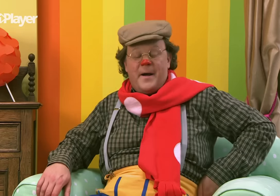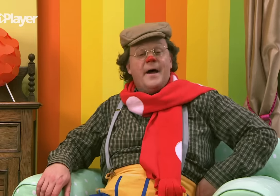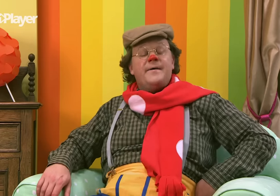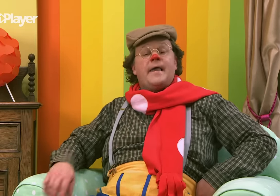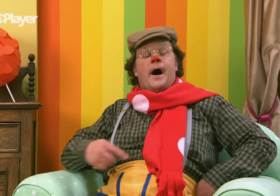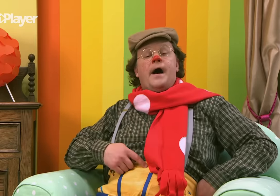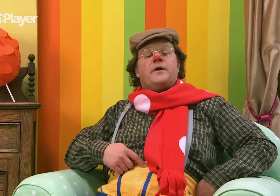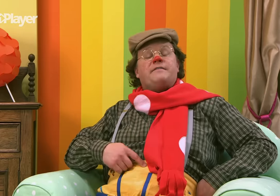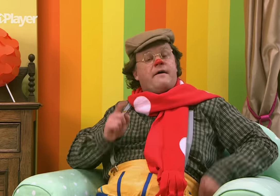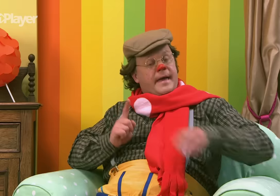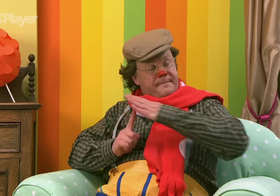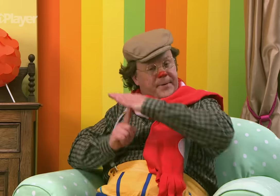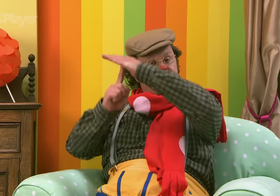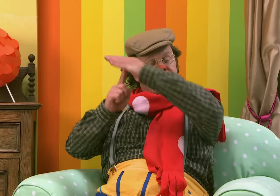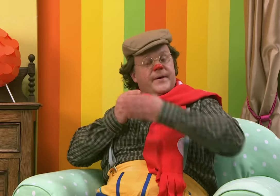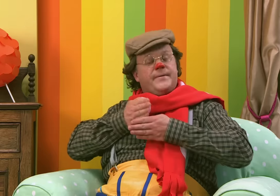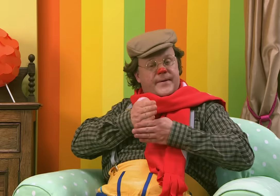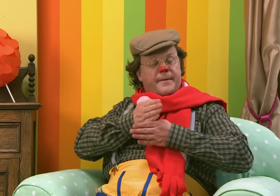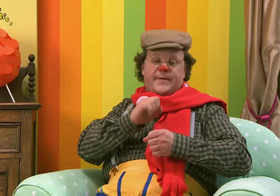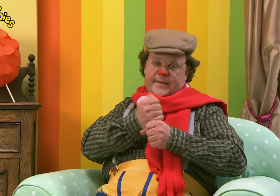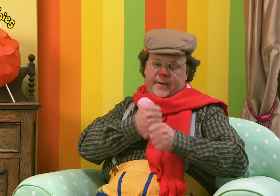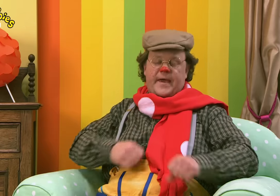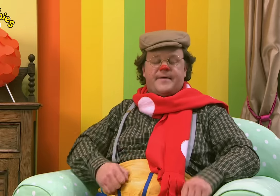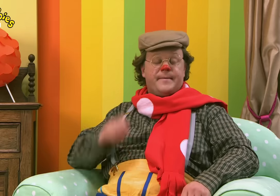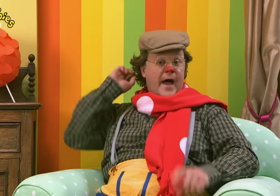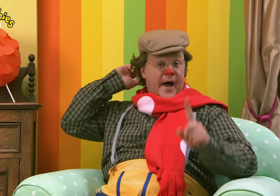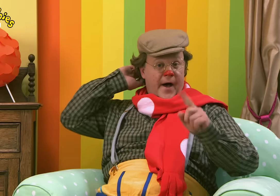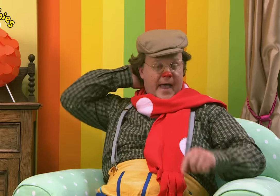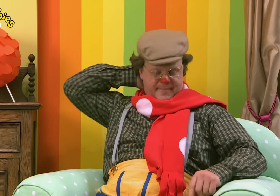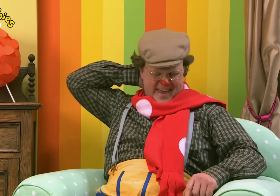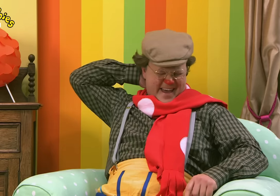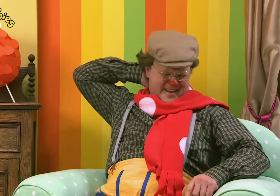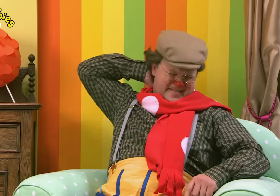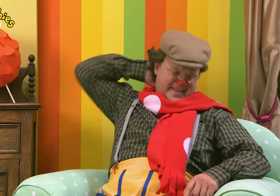You see, I've got a very important job to do, yes. I am the